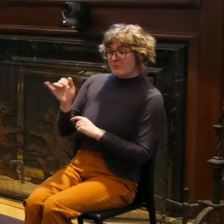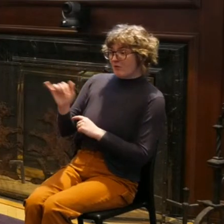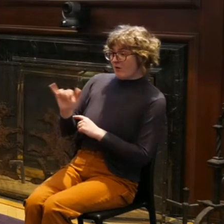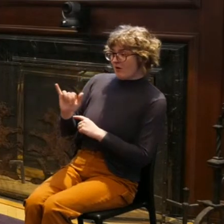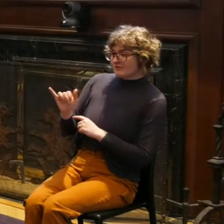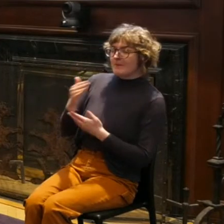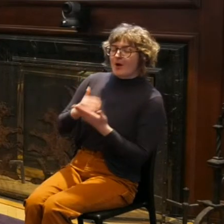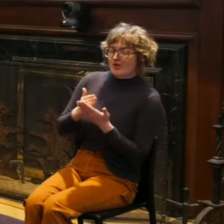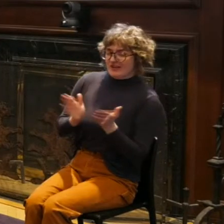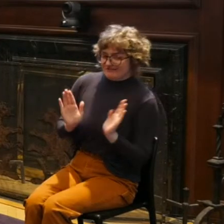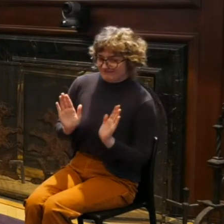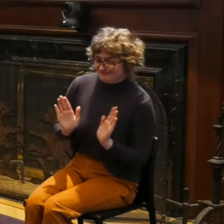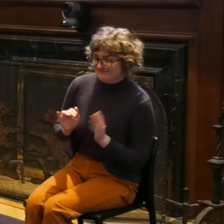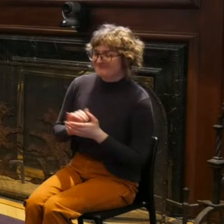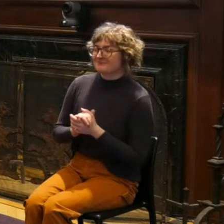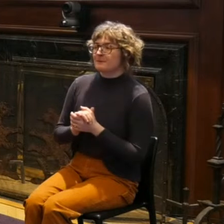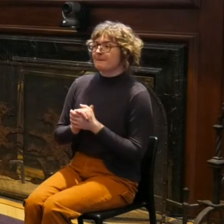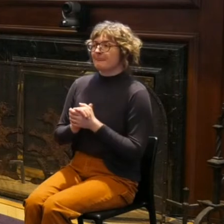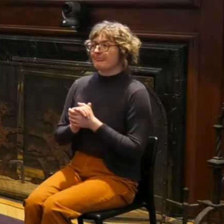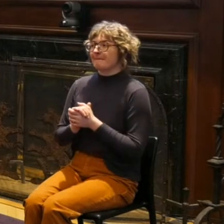partly, and